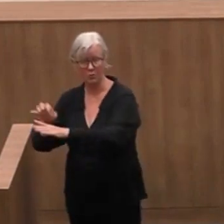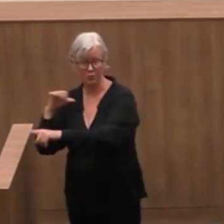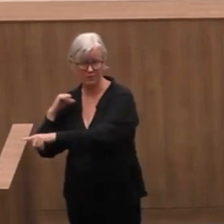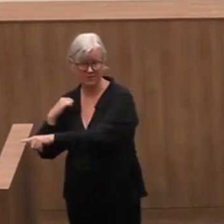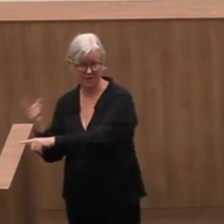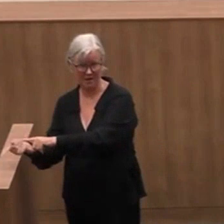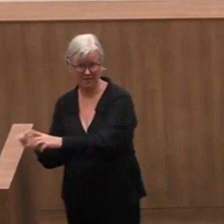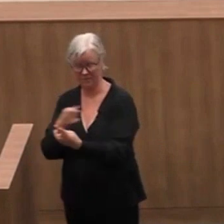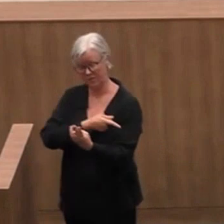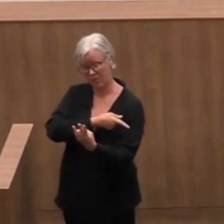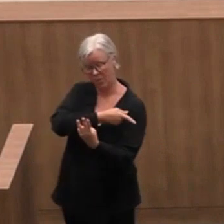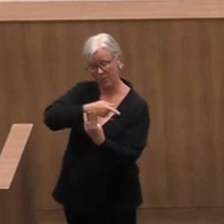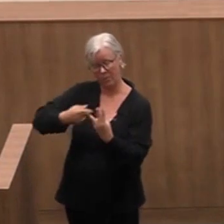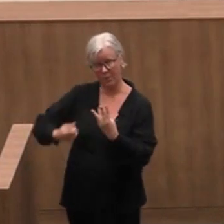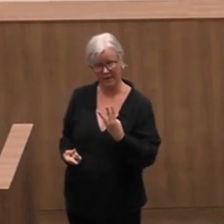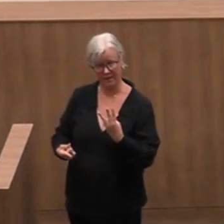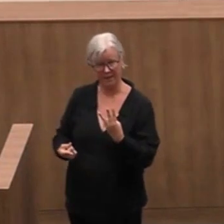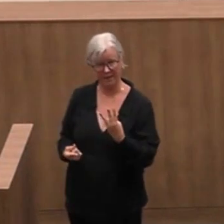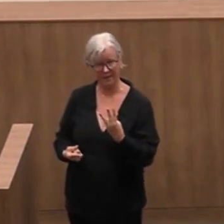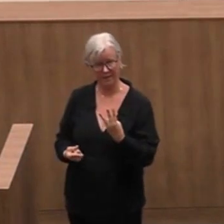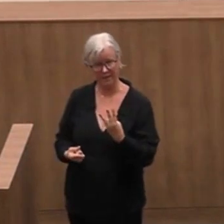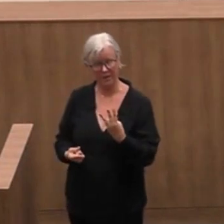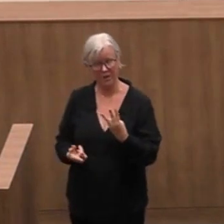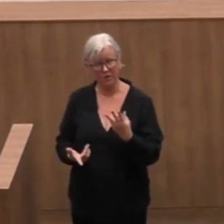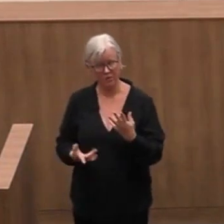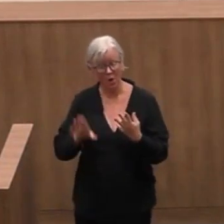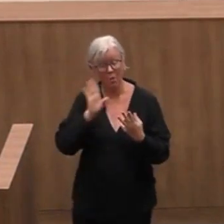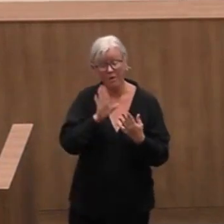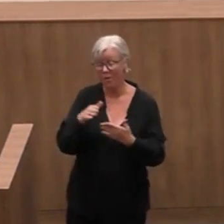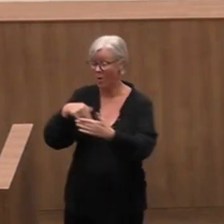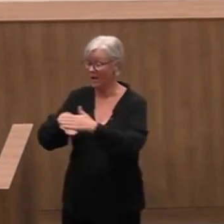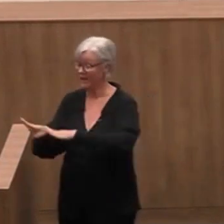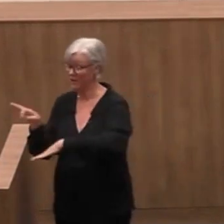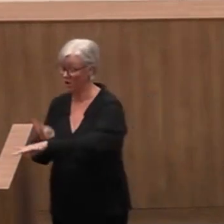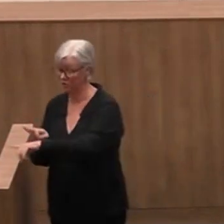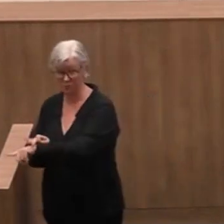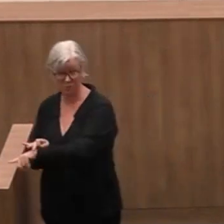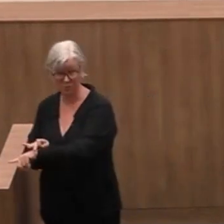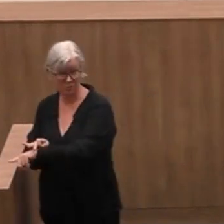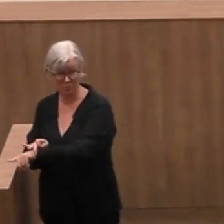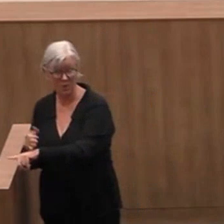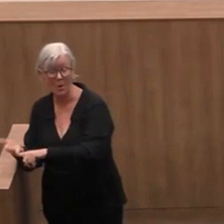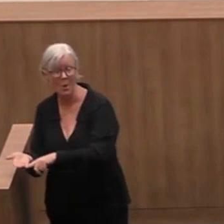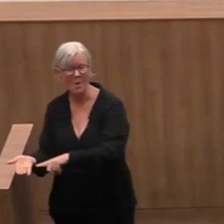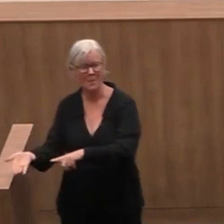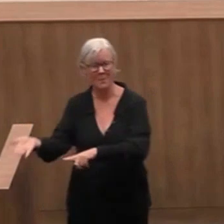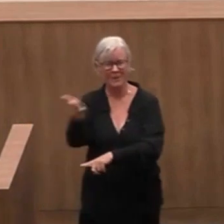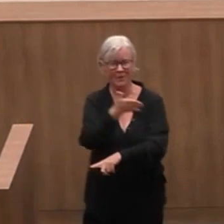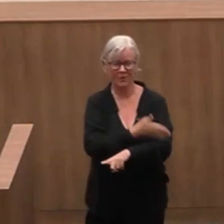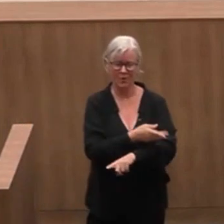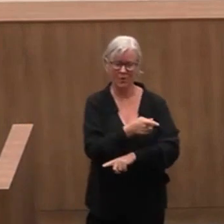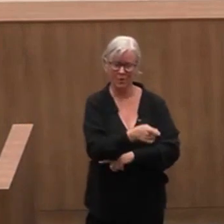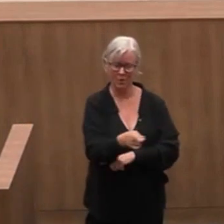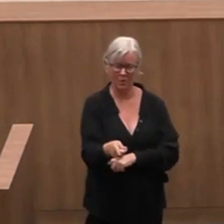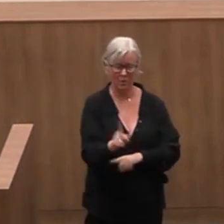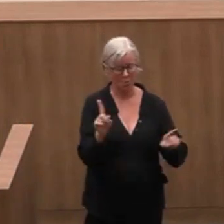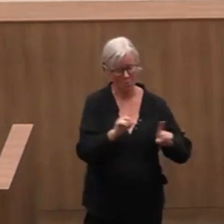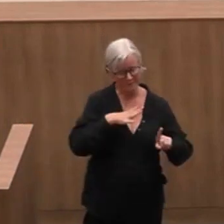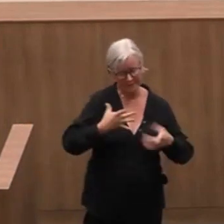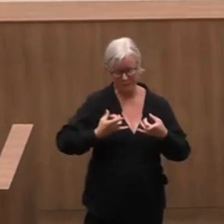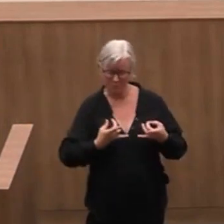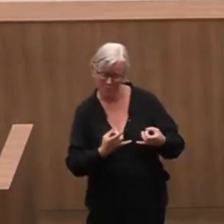that a lot of this work needs to happen before someone is in hospital to understand what their